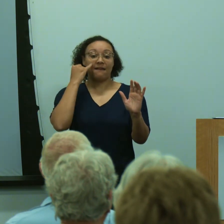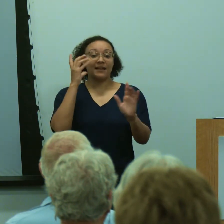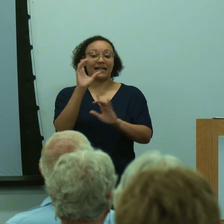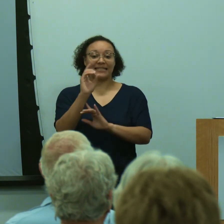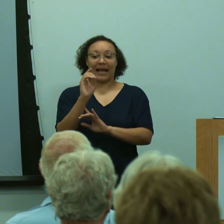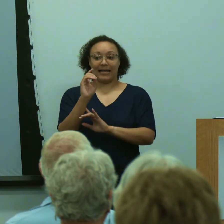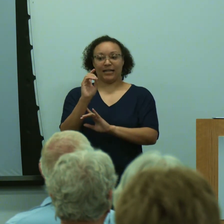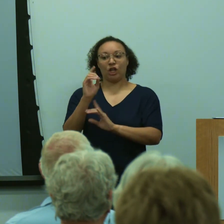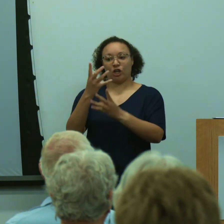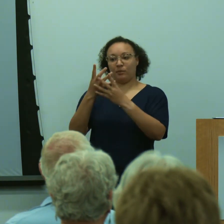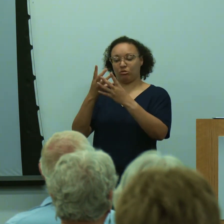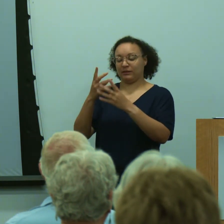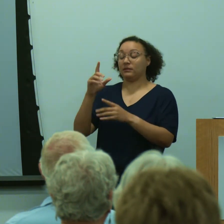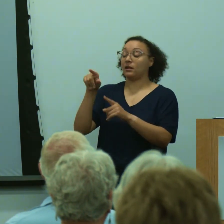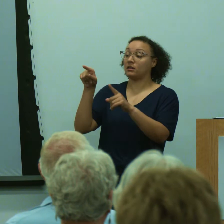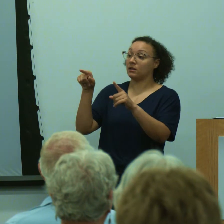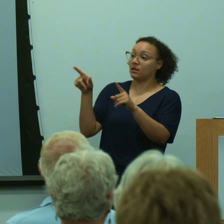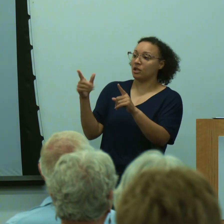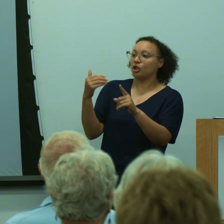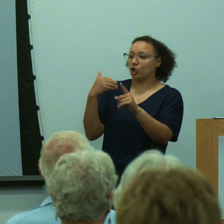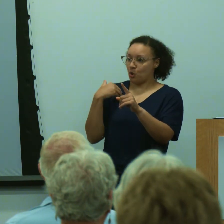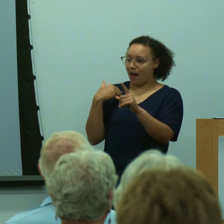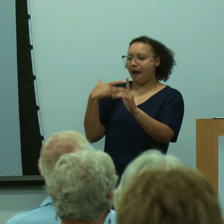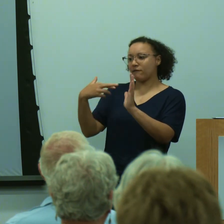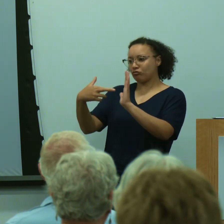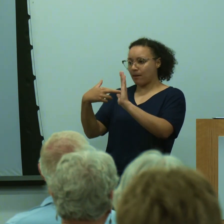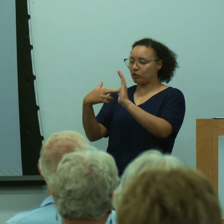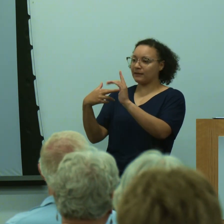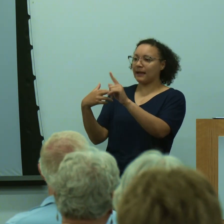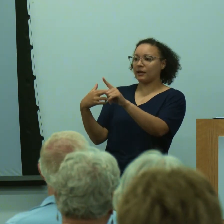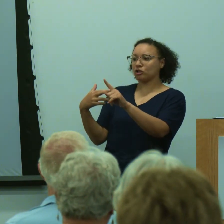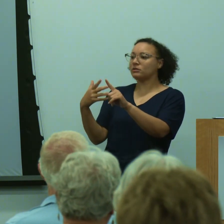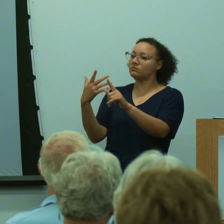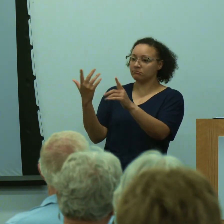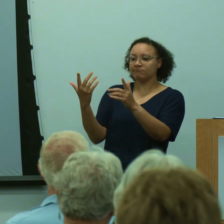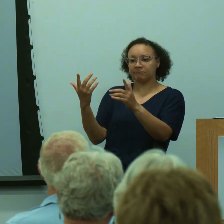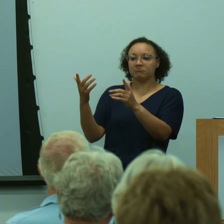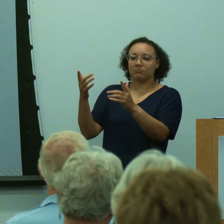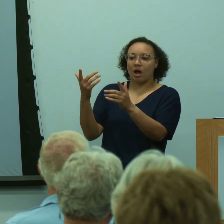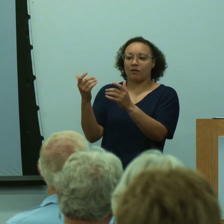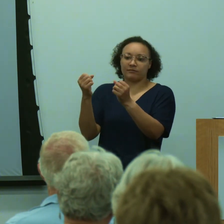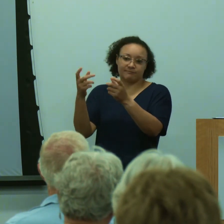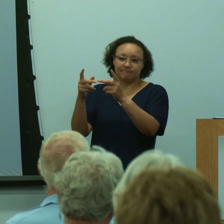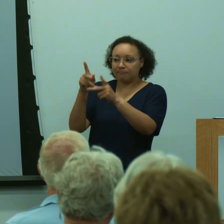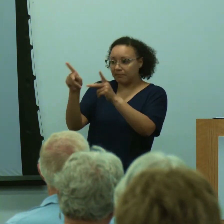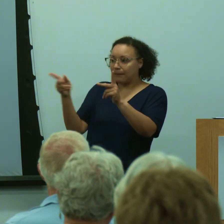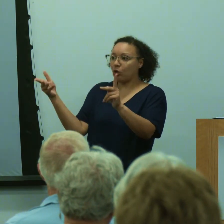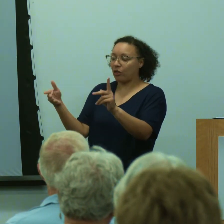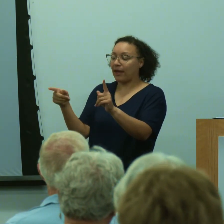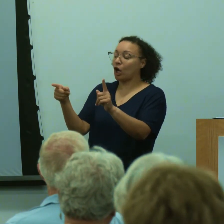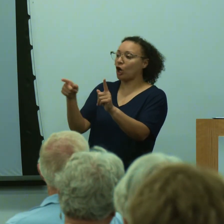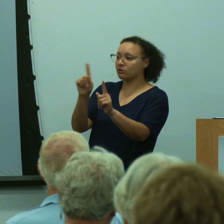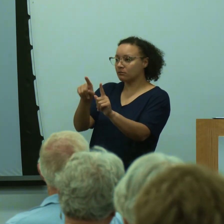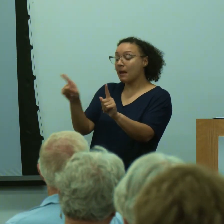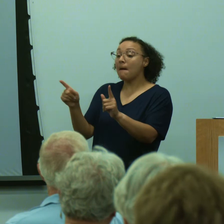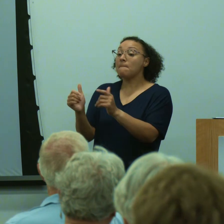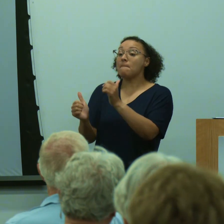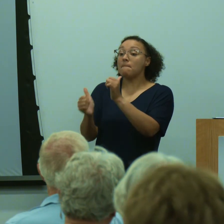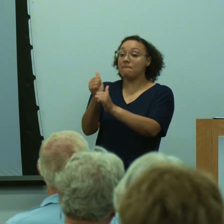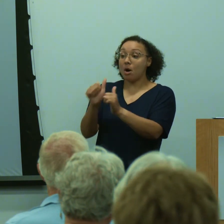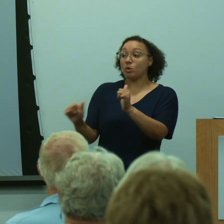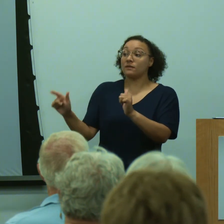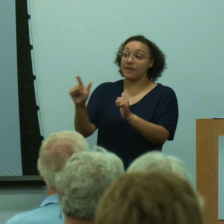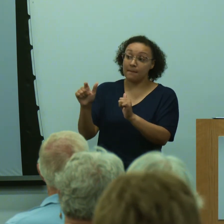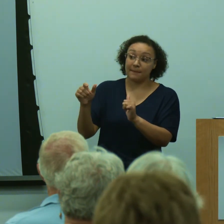Correctional, you have a certain demographic and representation of individuals, and most of them, if they're